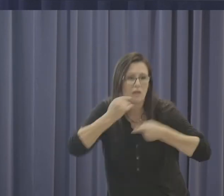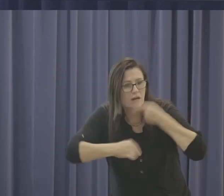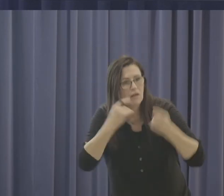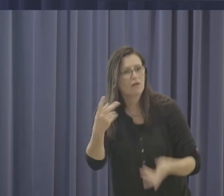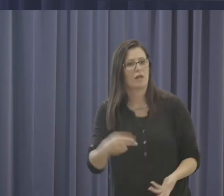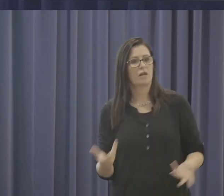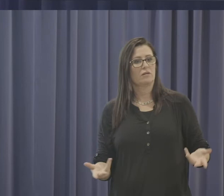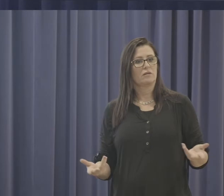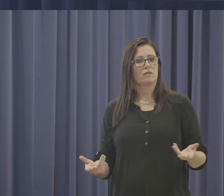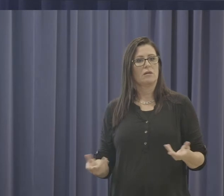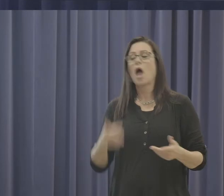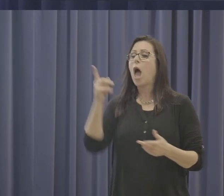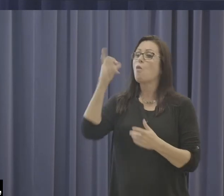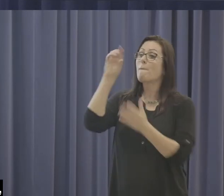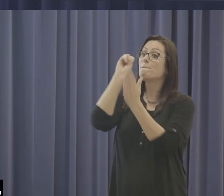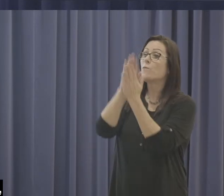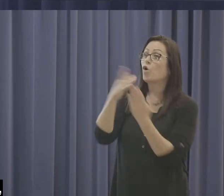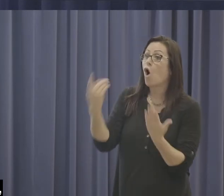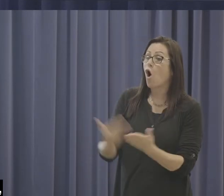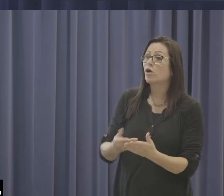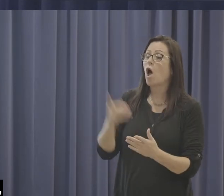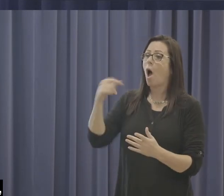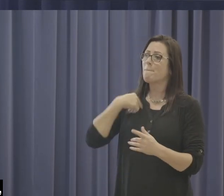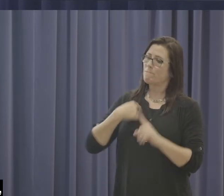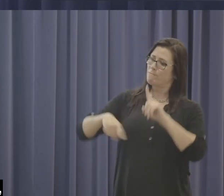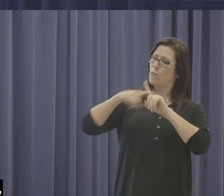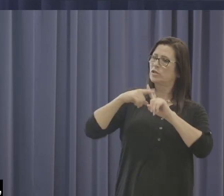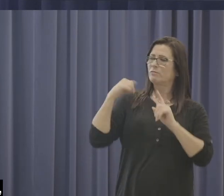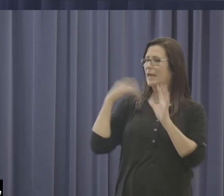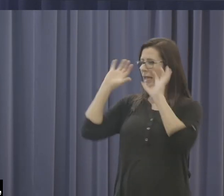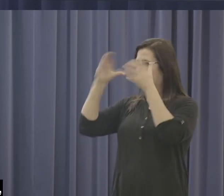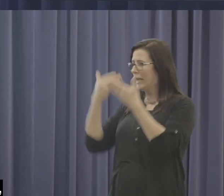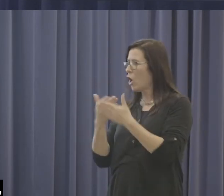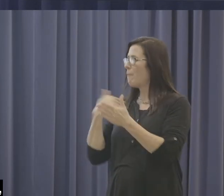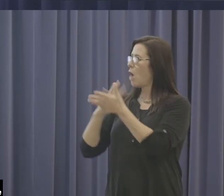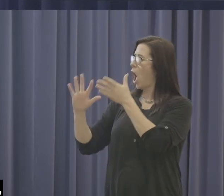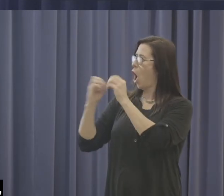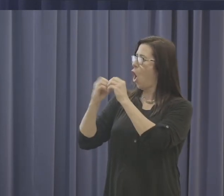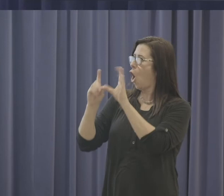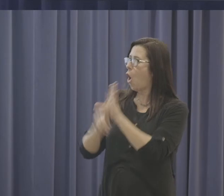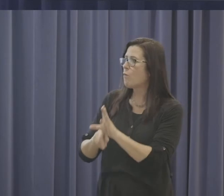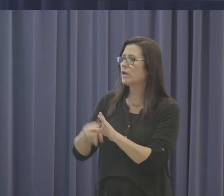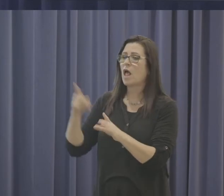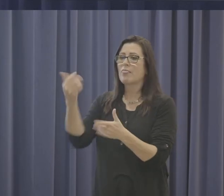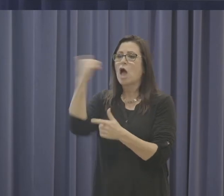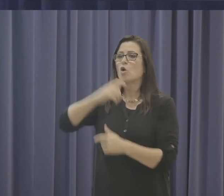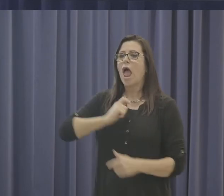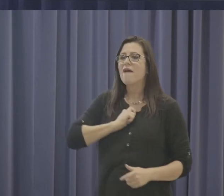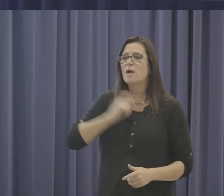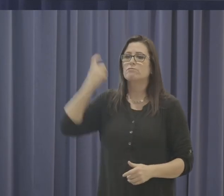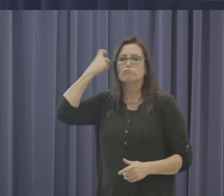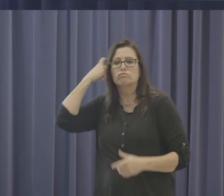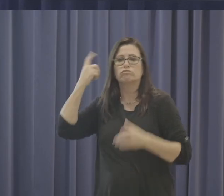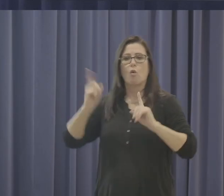Information that they can choose to share included their strengths, interests, and hobbies, devices they use,